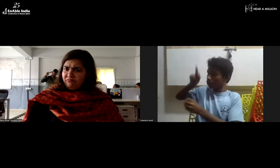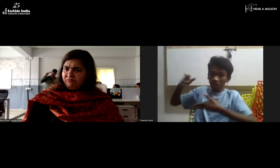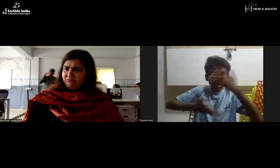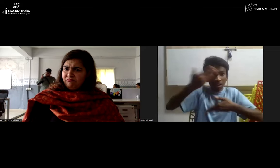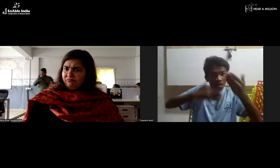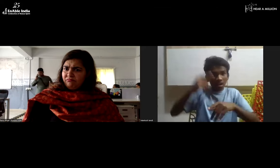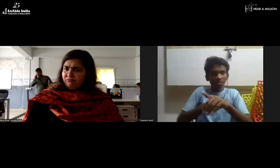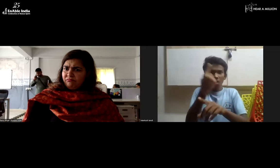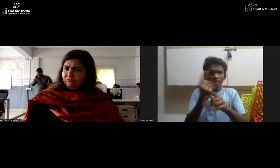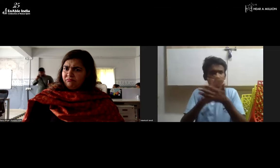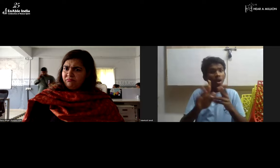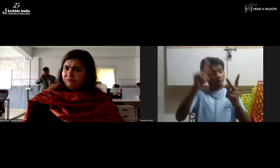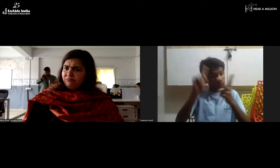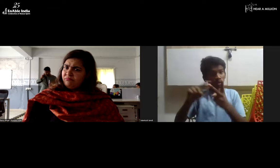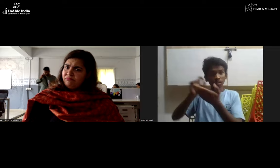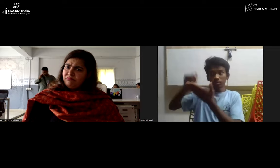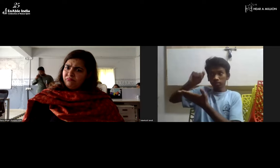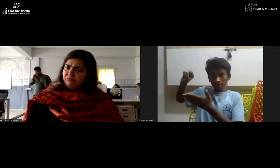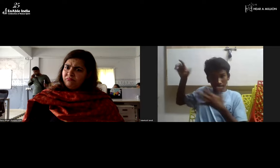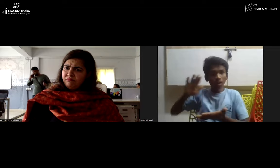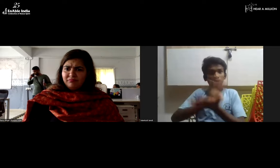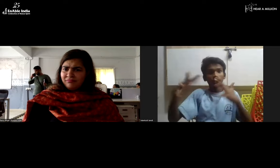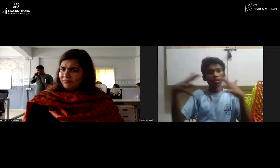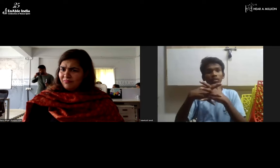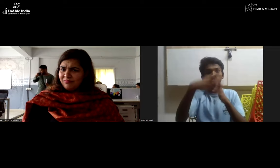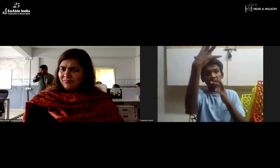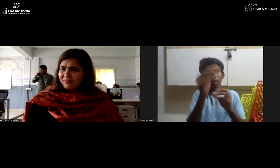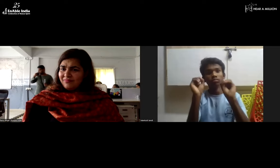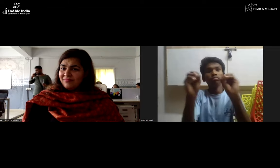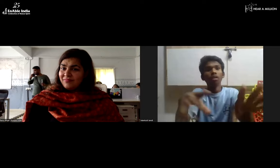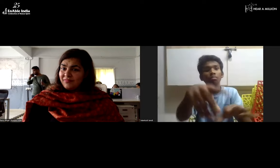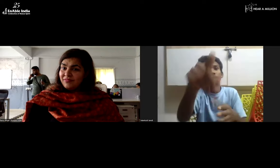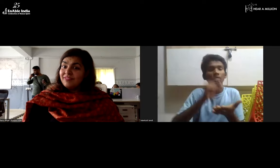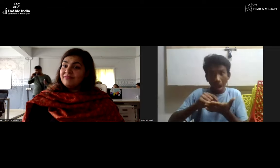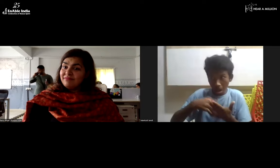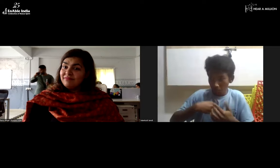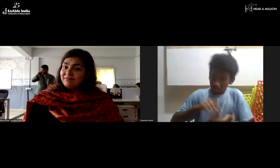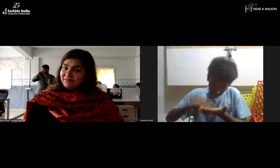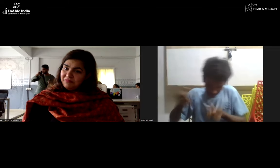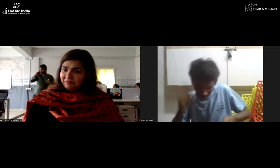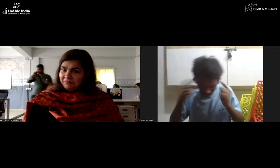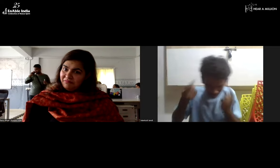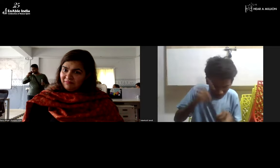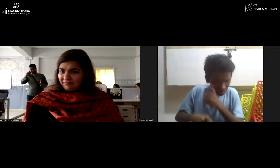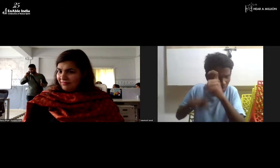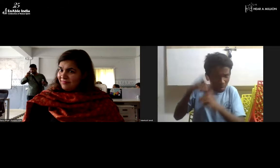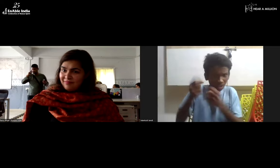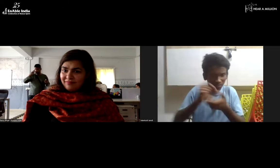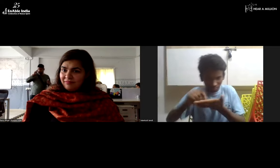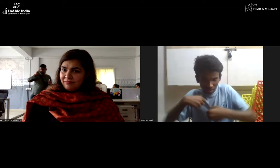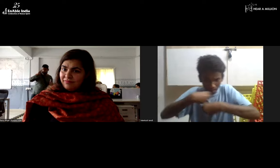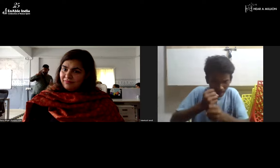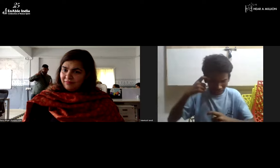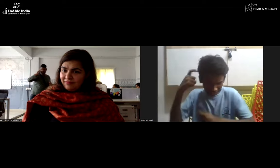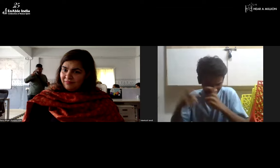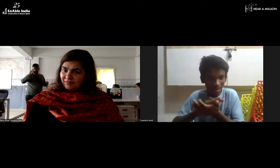Is it related to the job? No, no. It's like now you have spoken about what you aspire to become. The next thing I'm